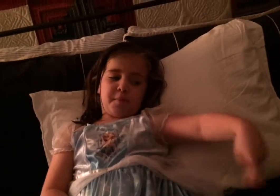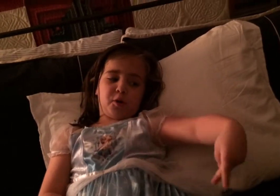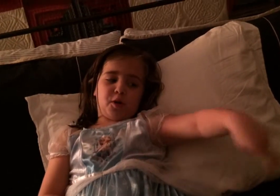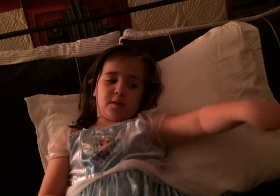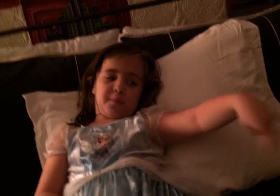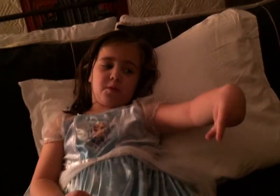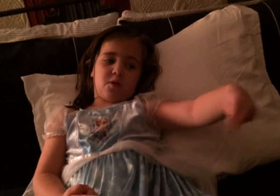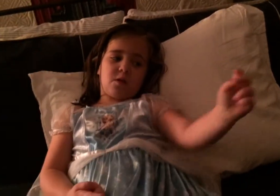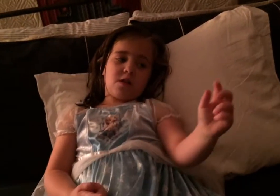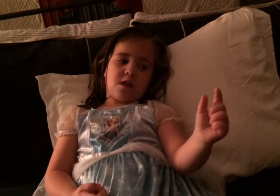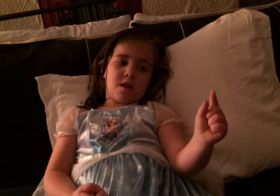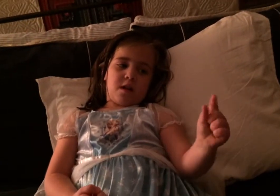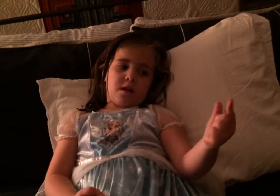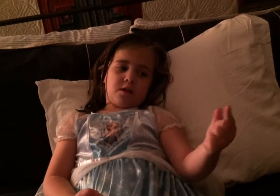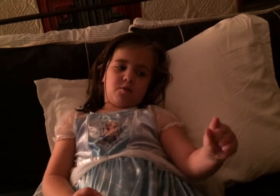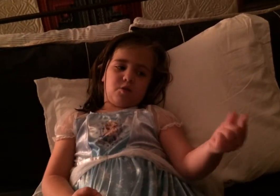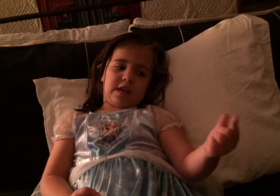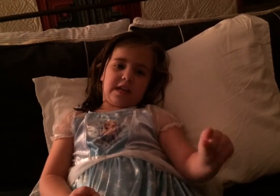Purple. Green.